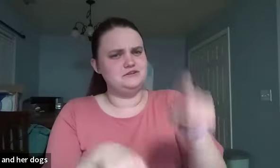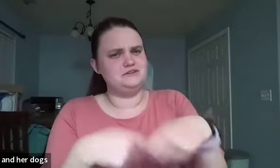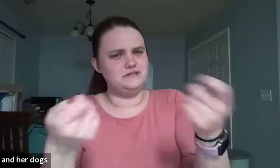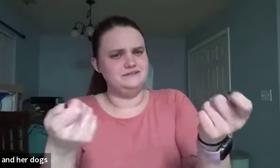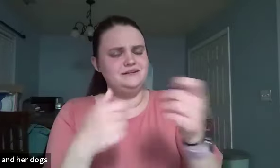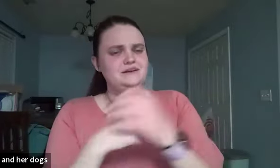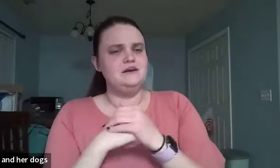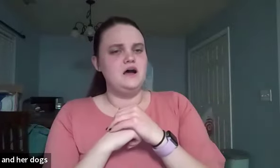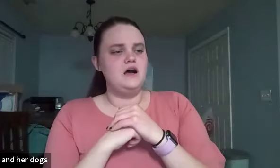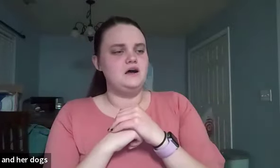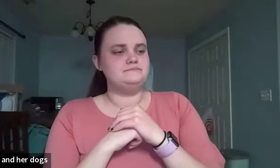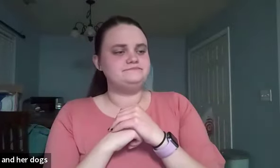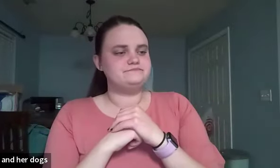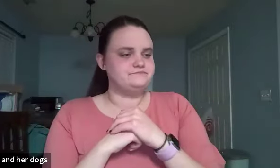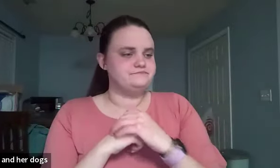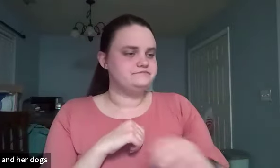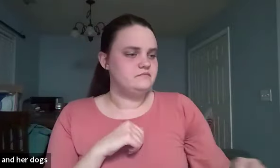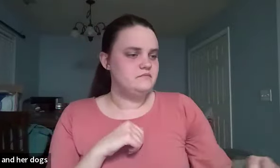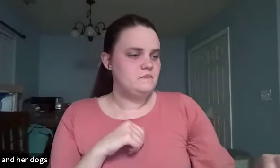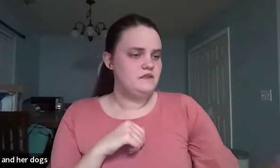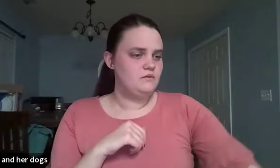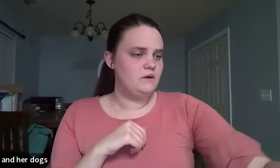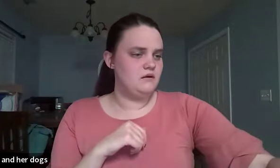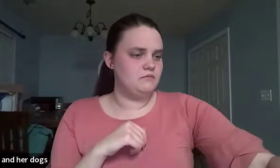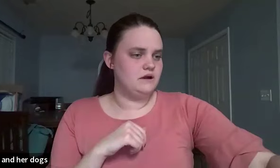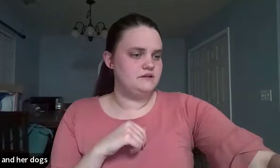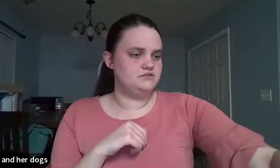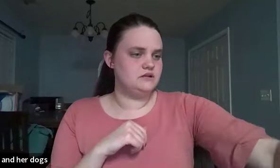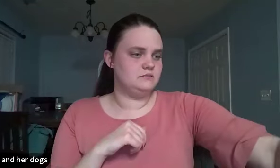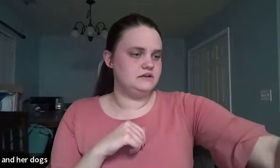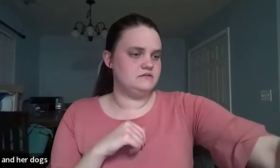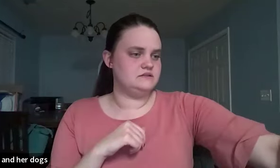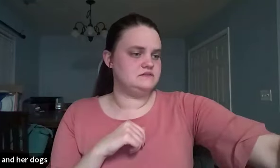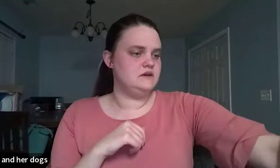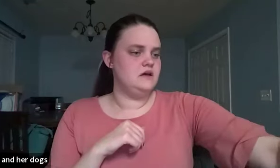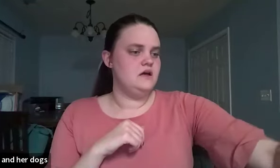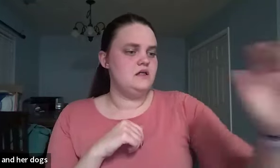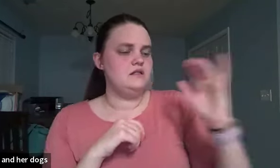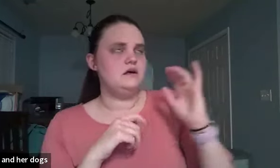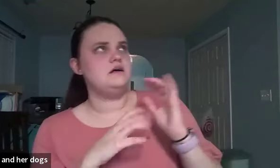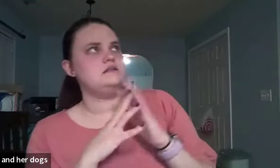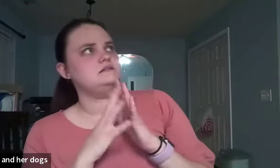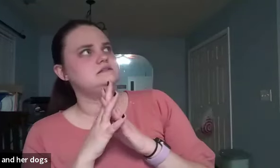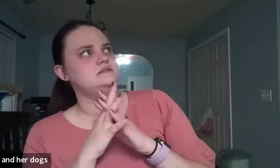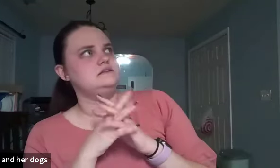trick or treat. Wow, why am I drawing a blank on this? Let's